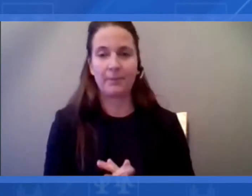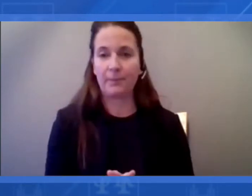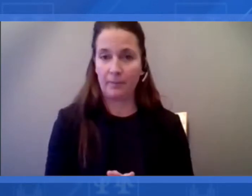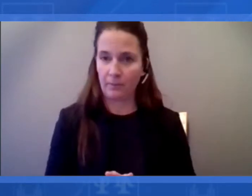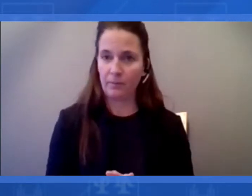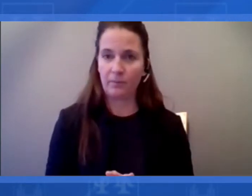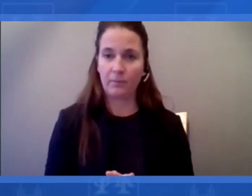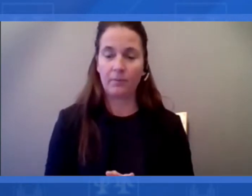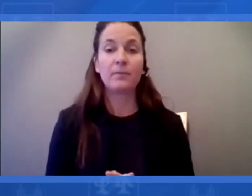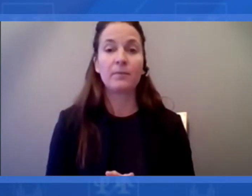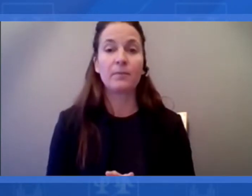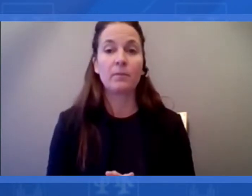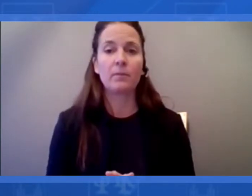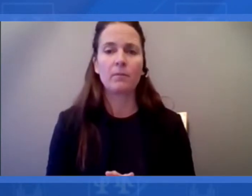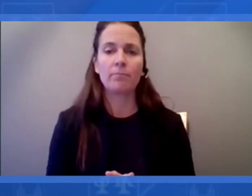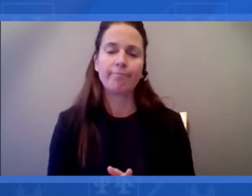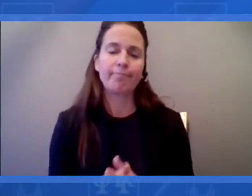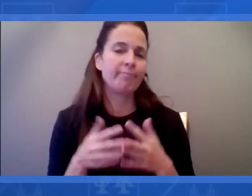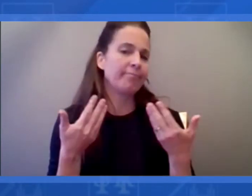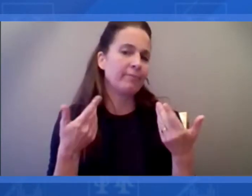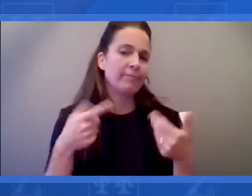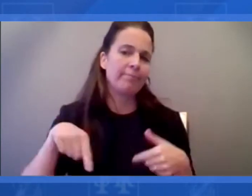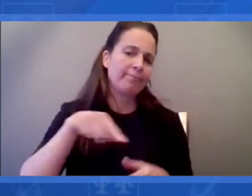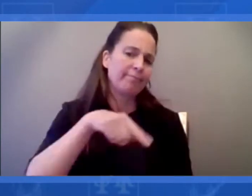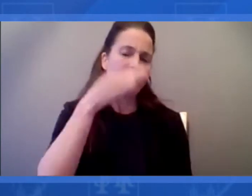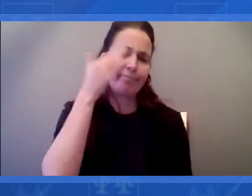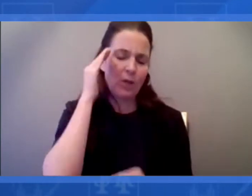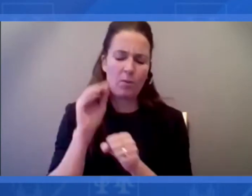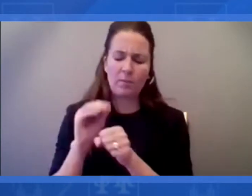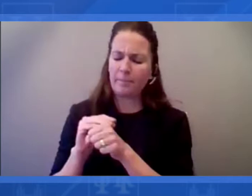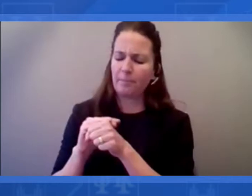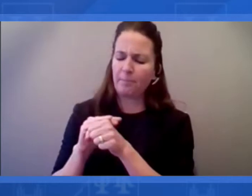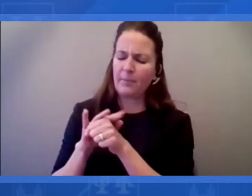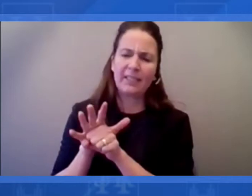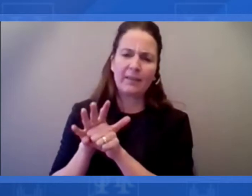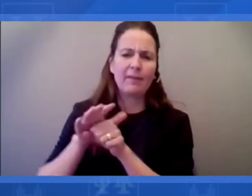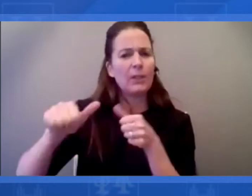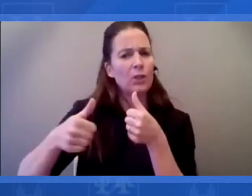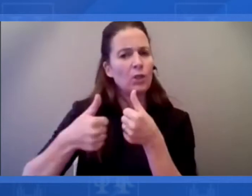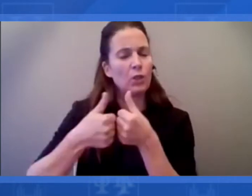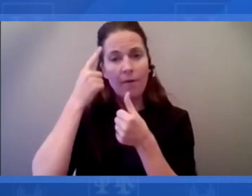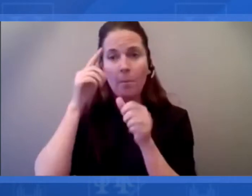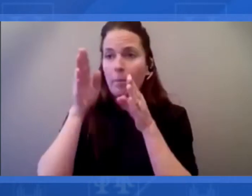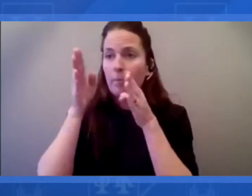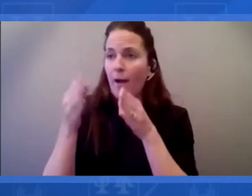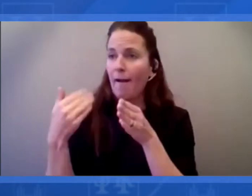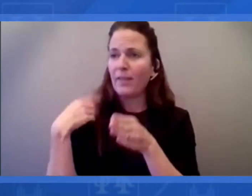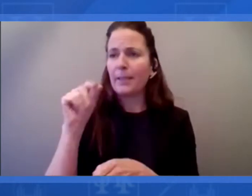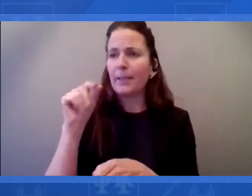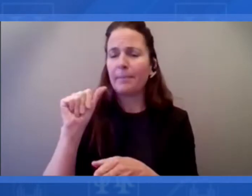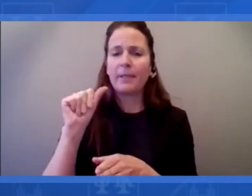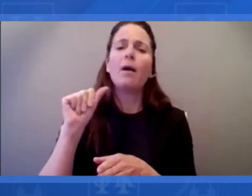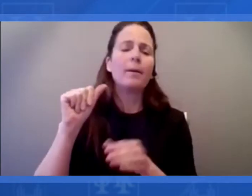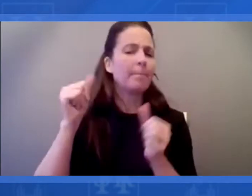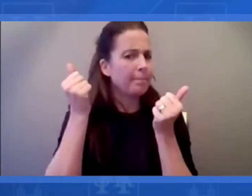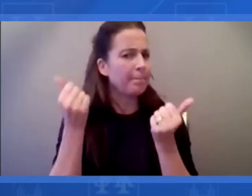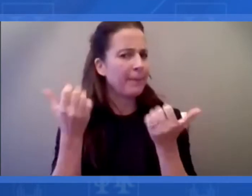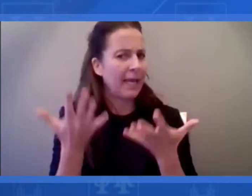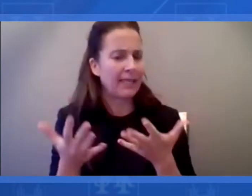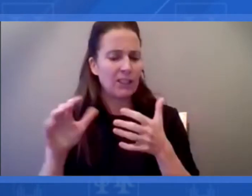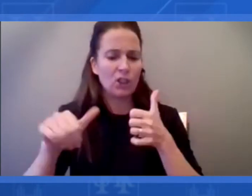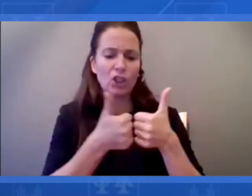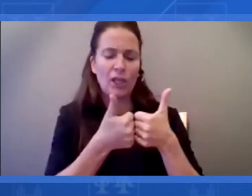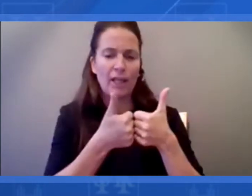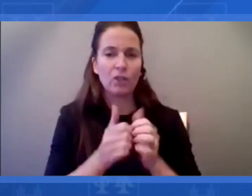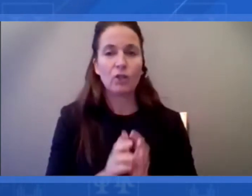We know the pandemic has been especially difficult for people with disabilities. Based on a recent survey, 70%